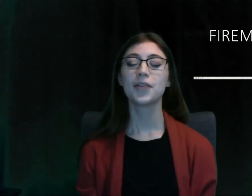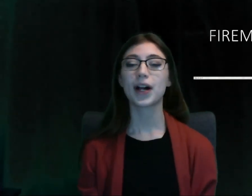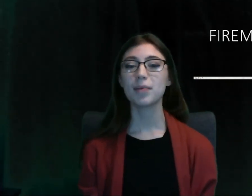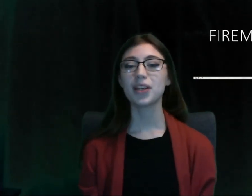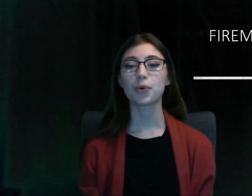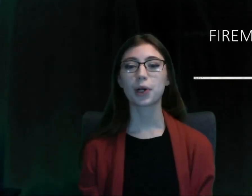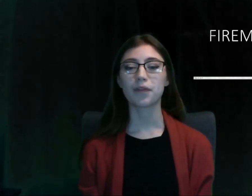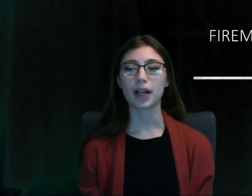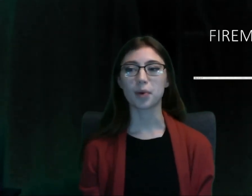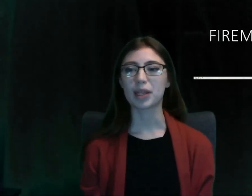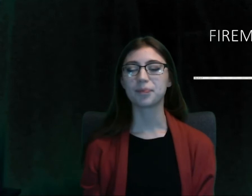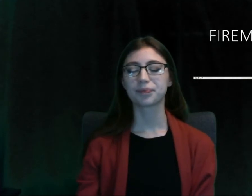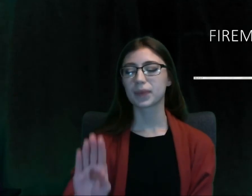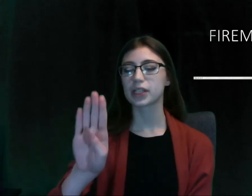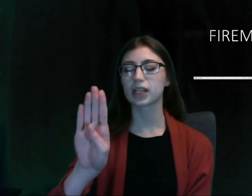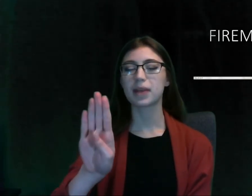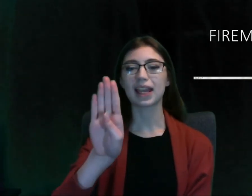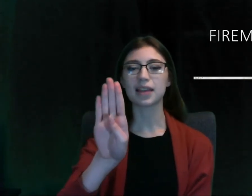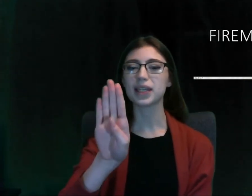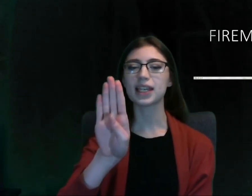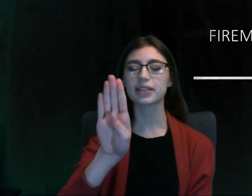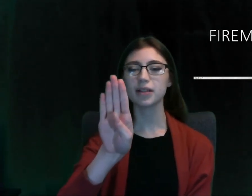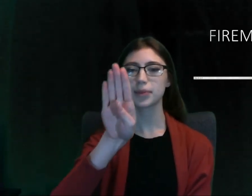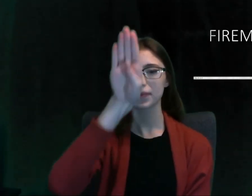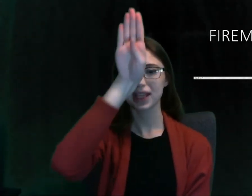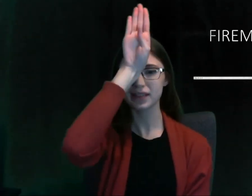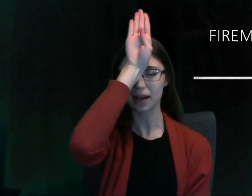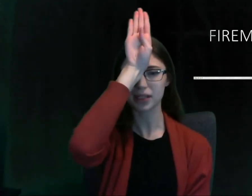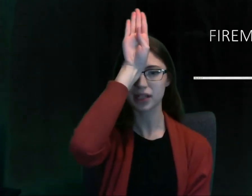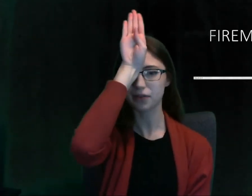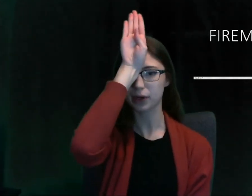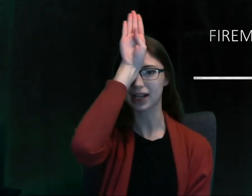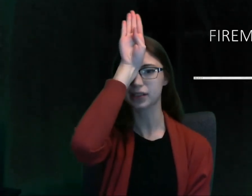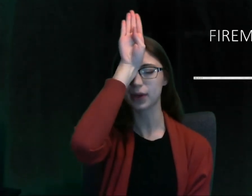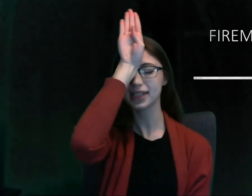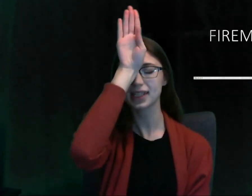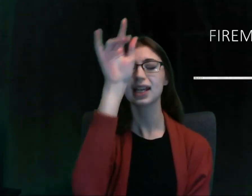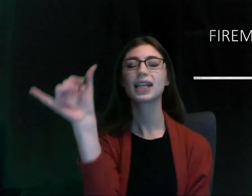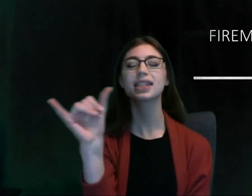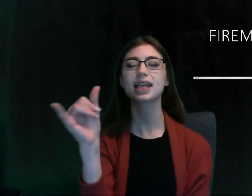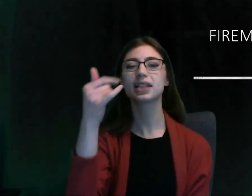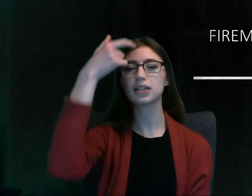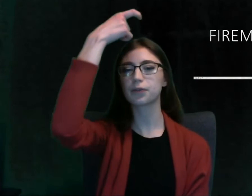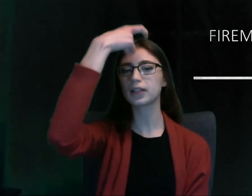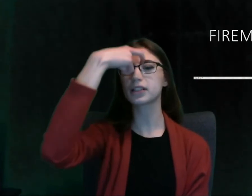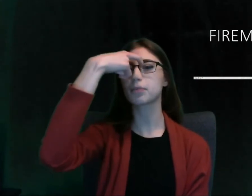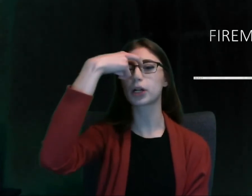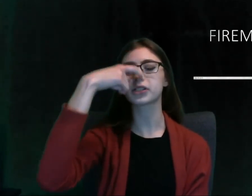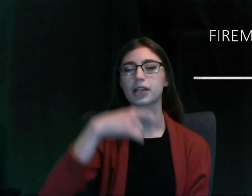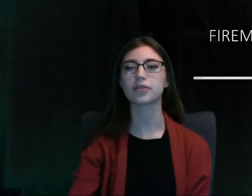Fireman or firewoman. So you're going to make a B hand shape and tap it to your forehead twice. It's like the front part of a